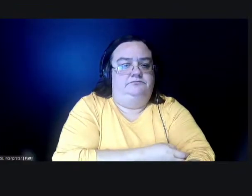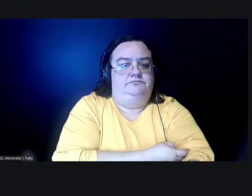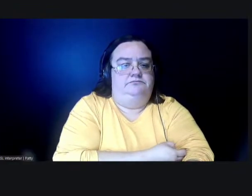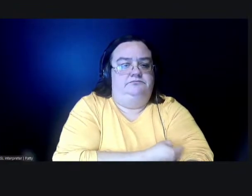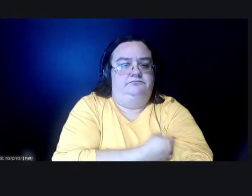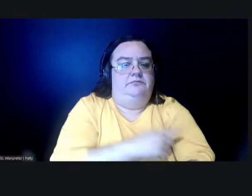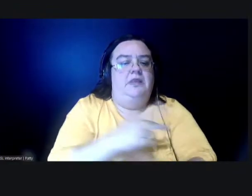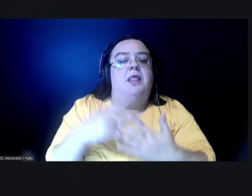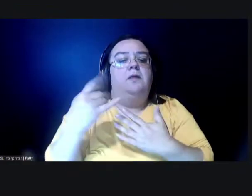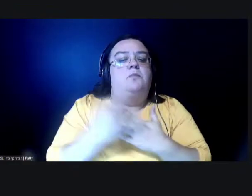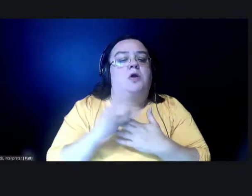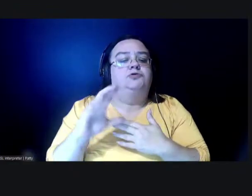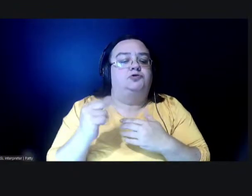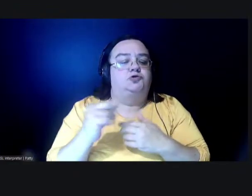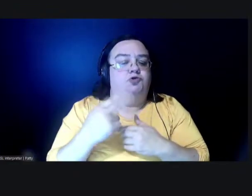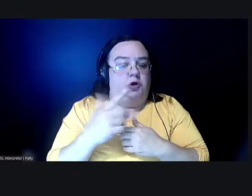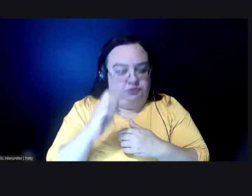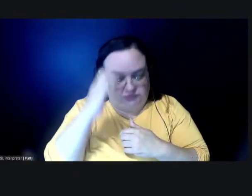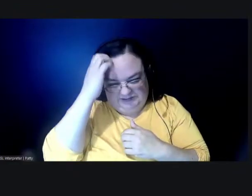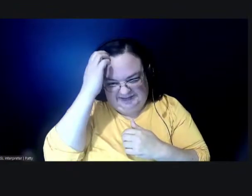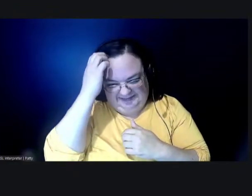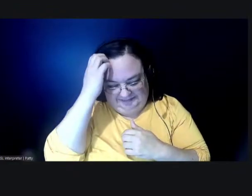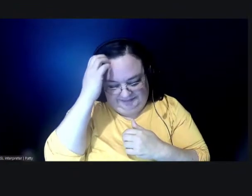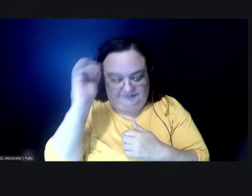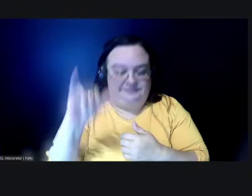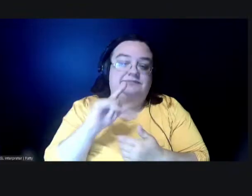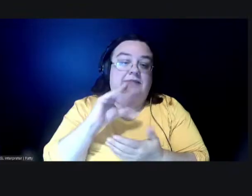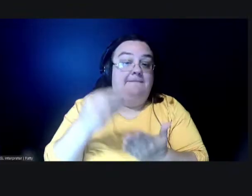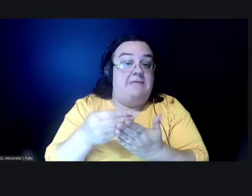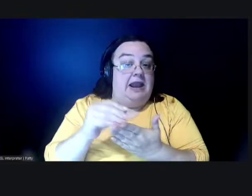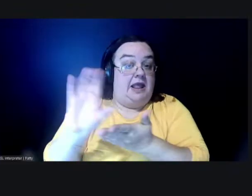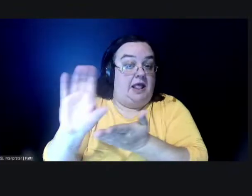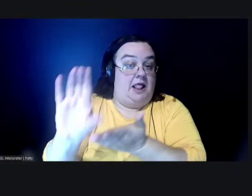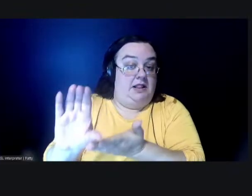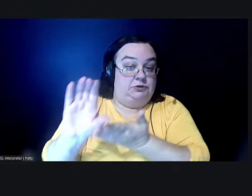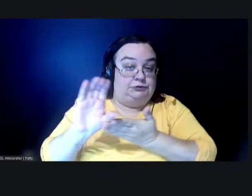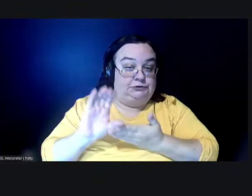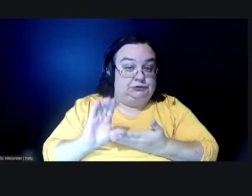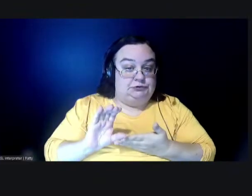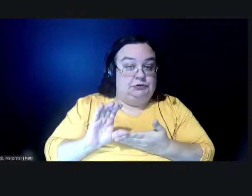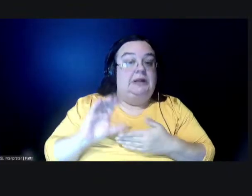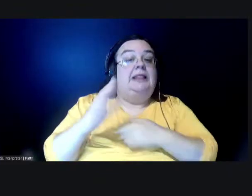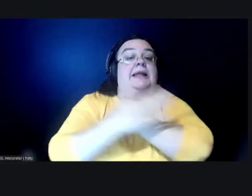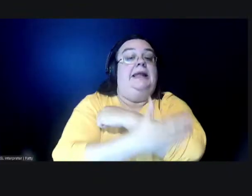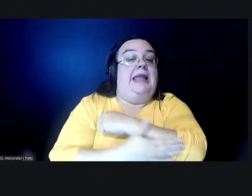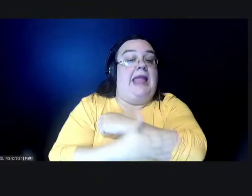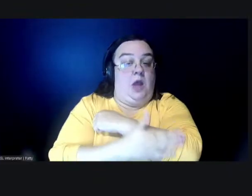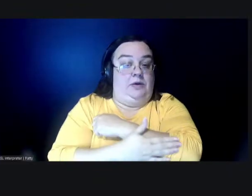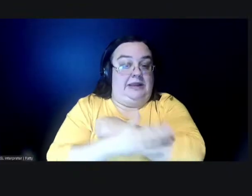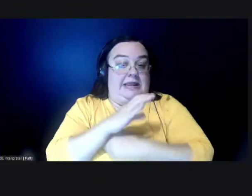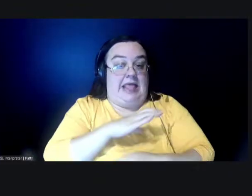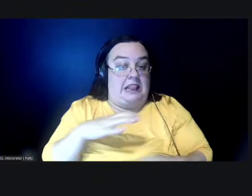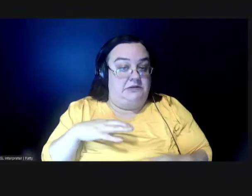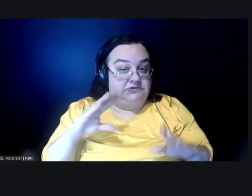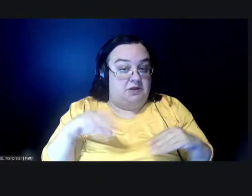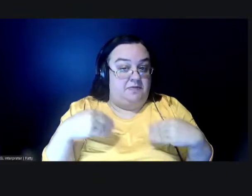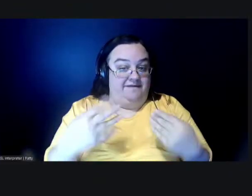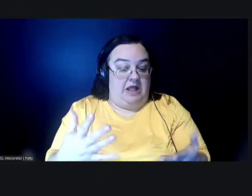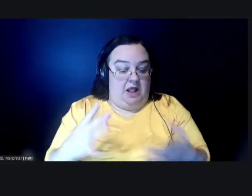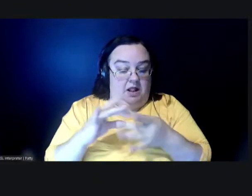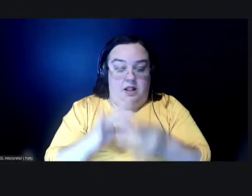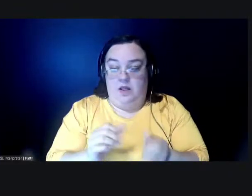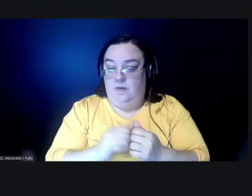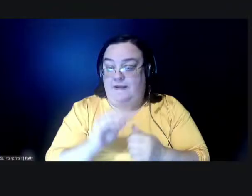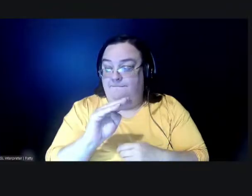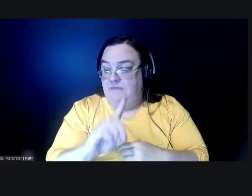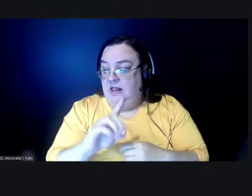charge is an allocation of money that the county council provides in collaboration with Maryland National